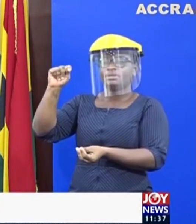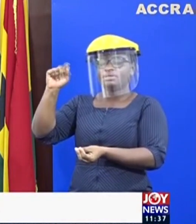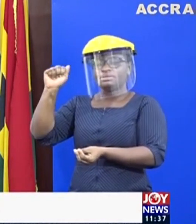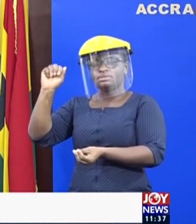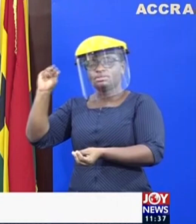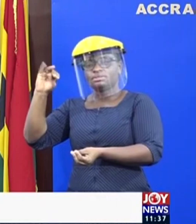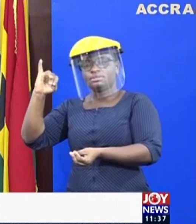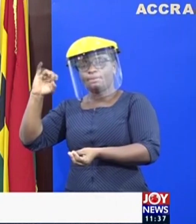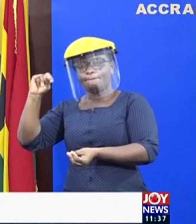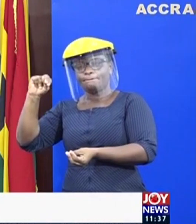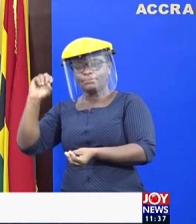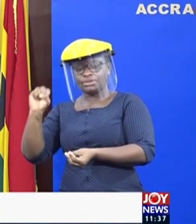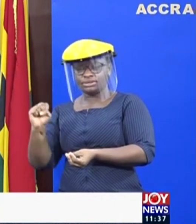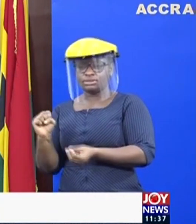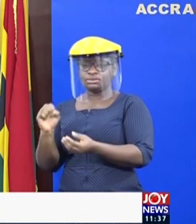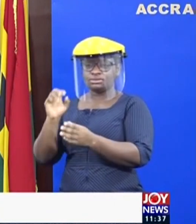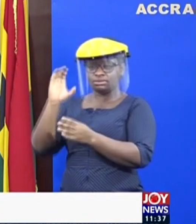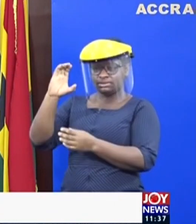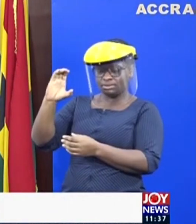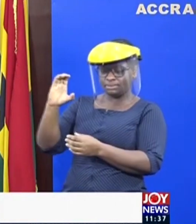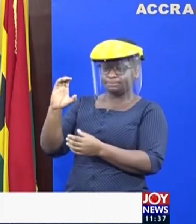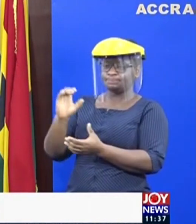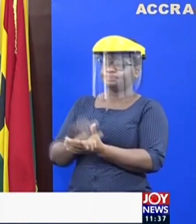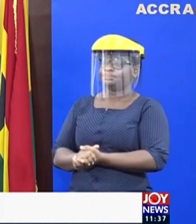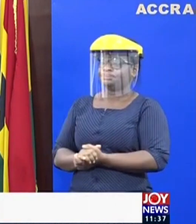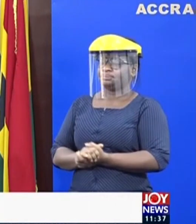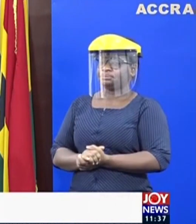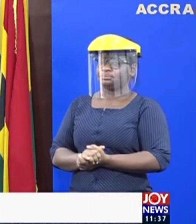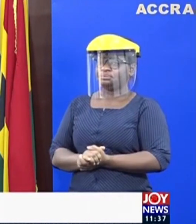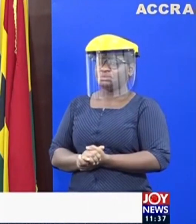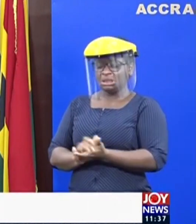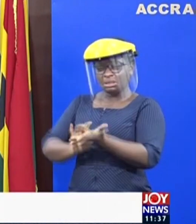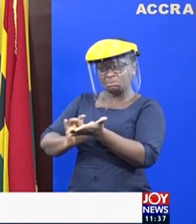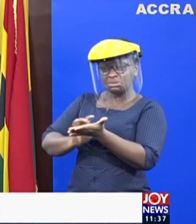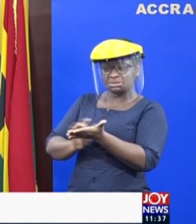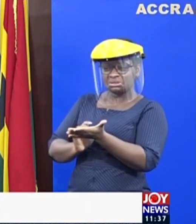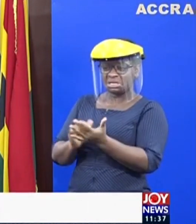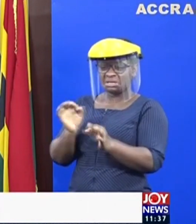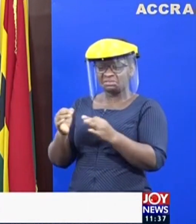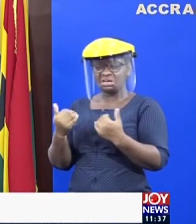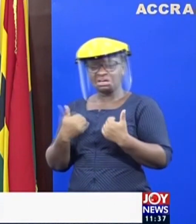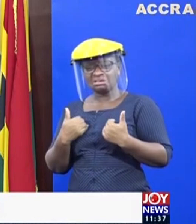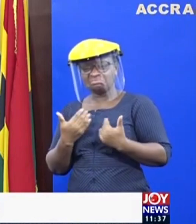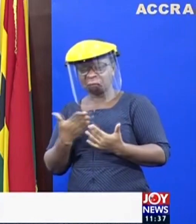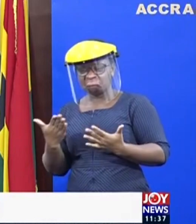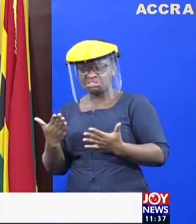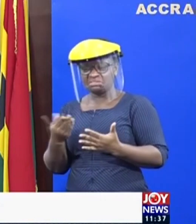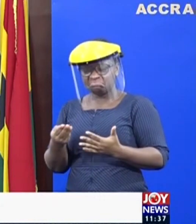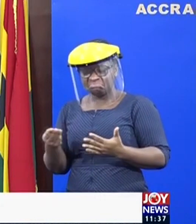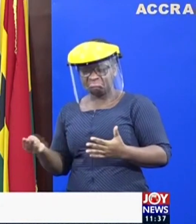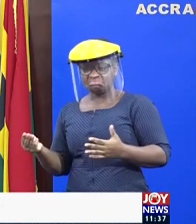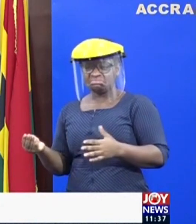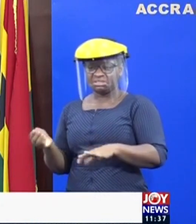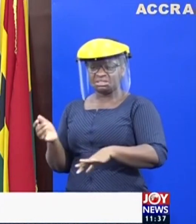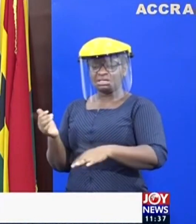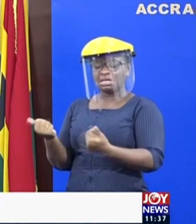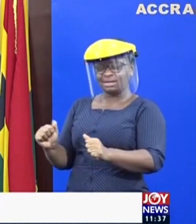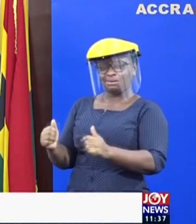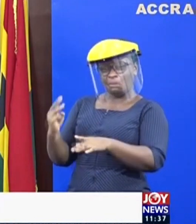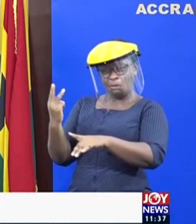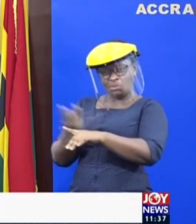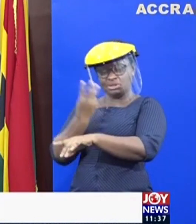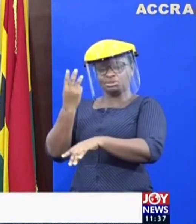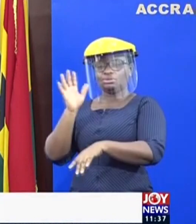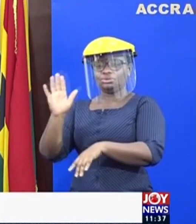Zithromax is to also prevent secondary infection because it's an antibacterial. So if you have that, you may have some bacterial infection that will worsen your case, and